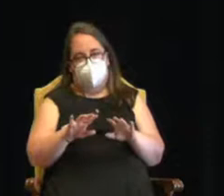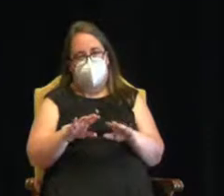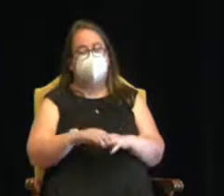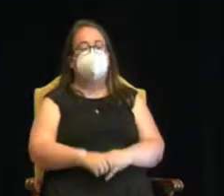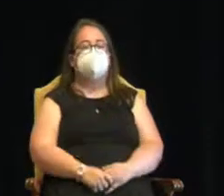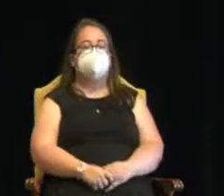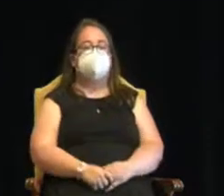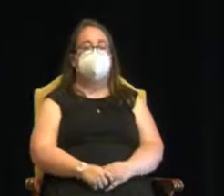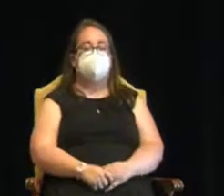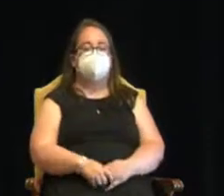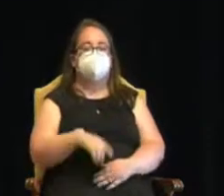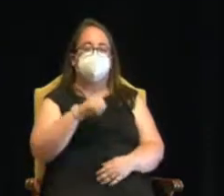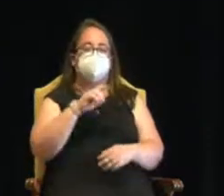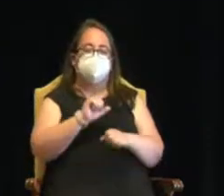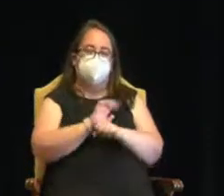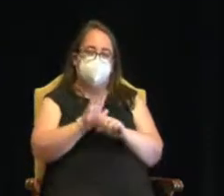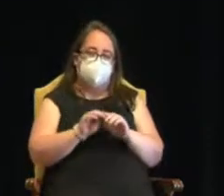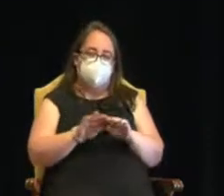much a pandemic story.